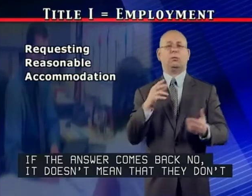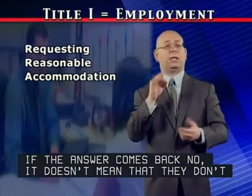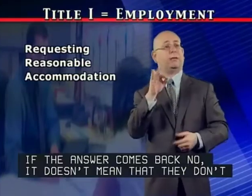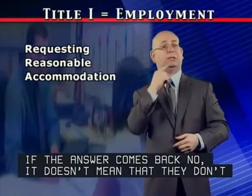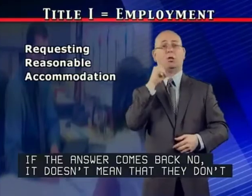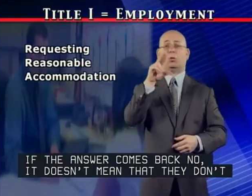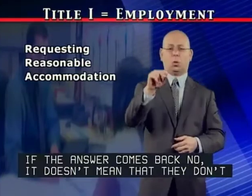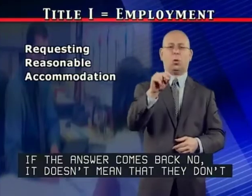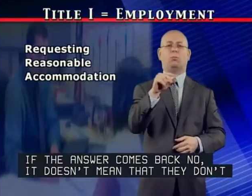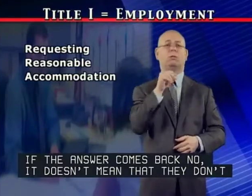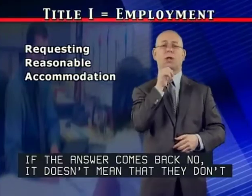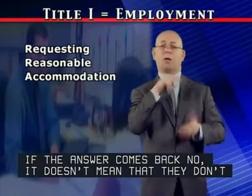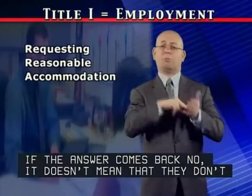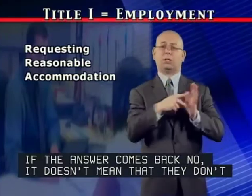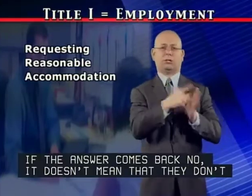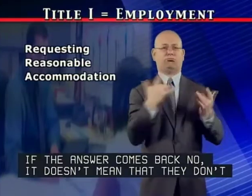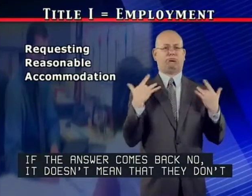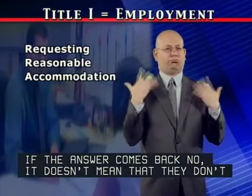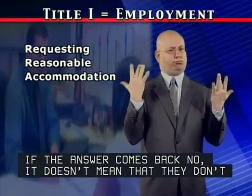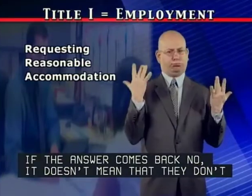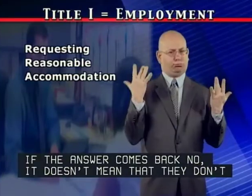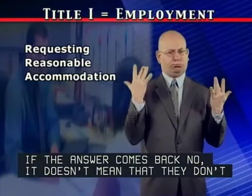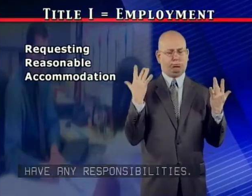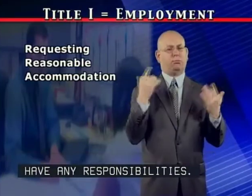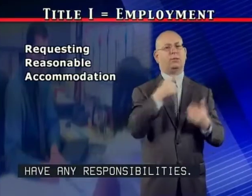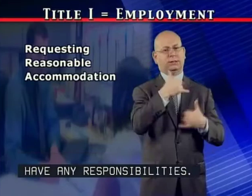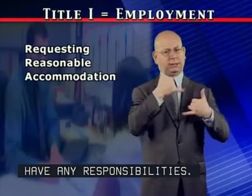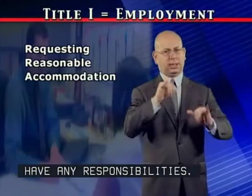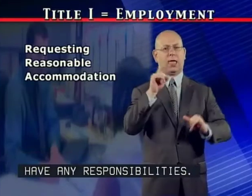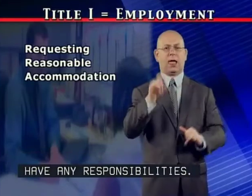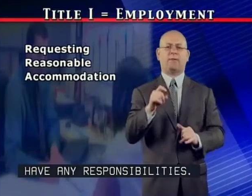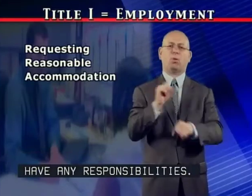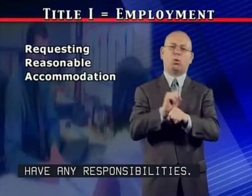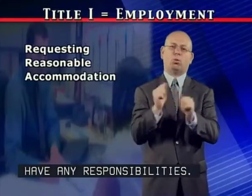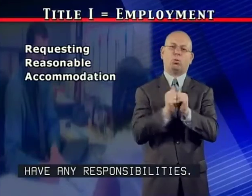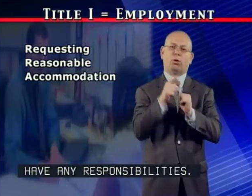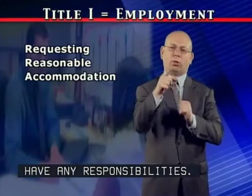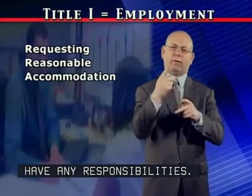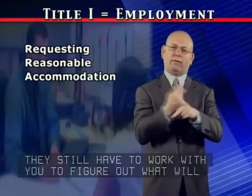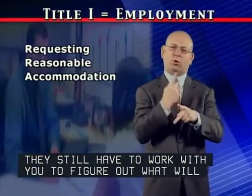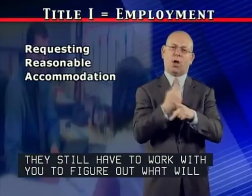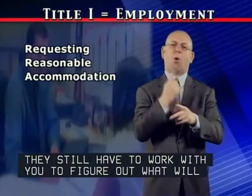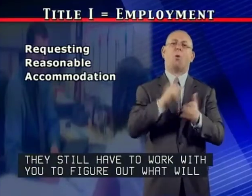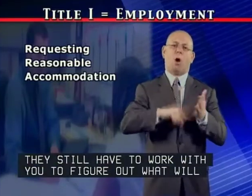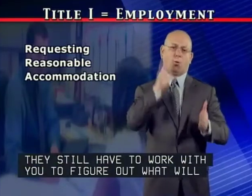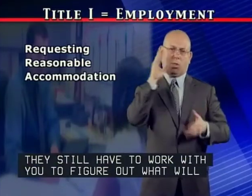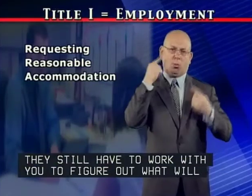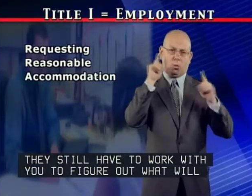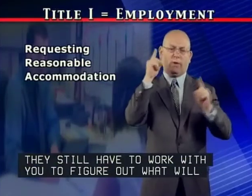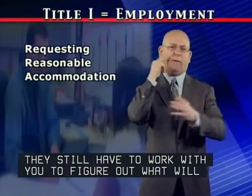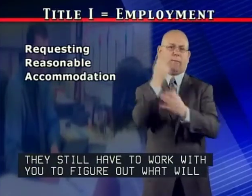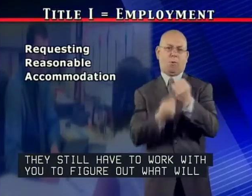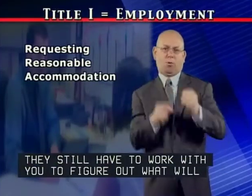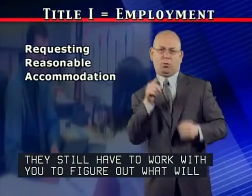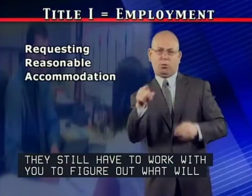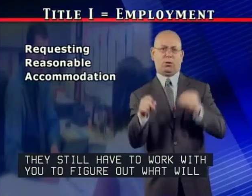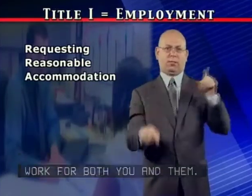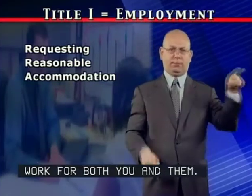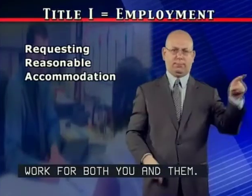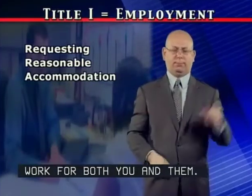If the answer comes back no, it doesn't mean that they don't have any responsibilities. They still have to work with you to figure out what will